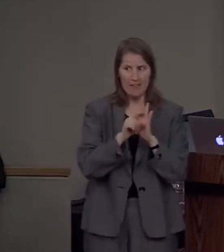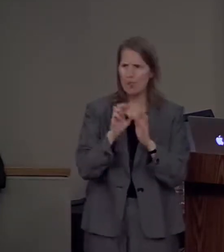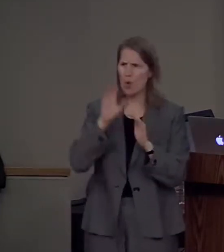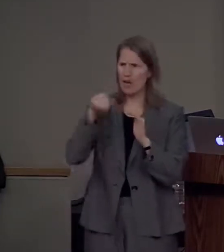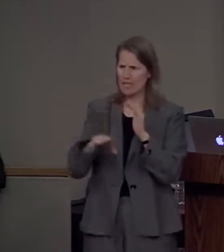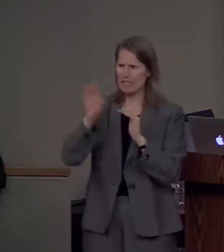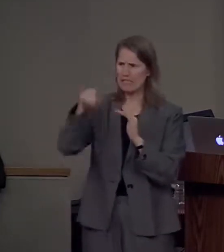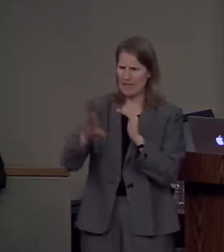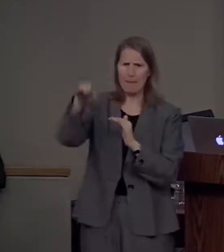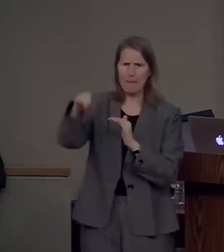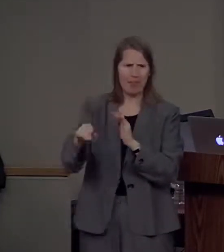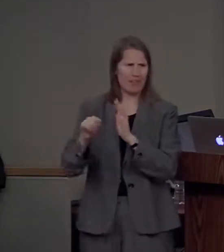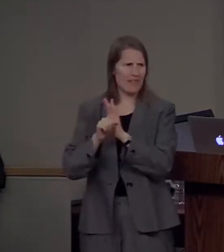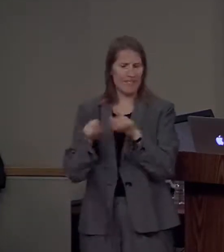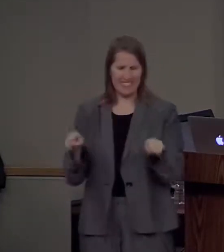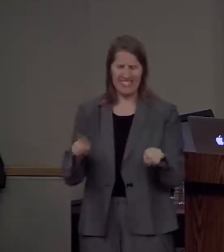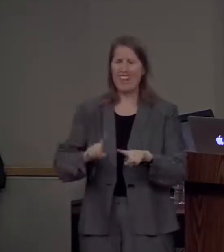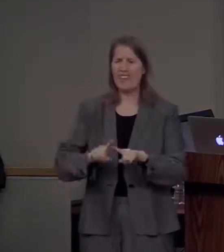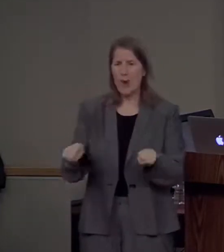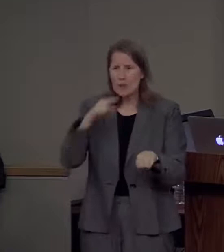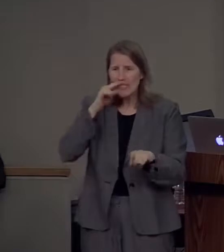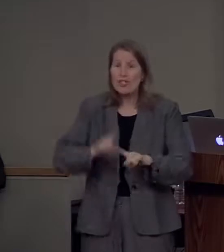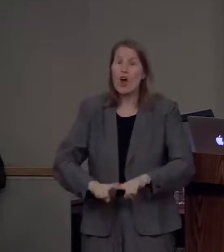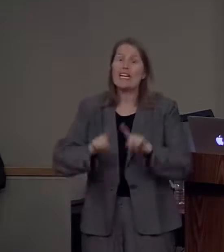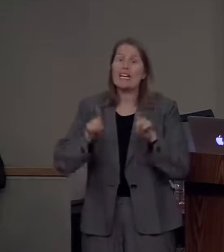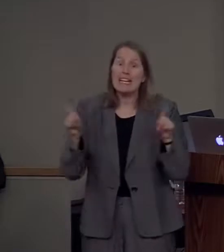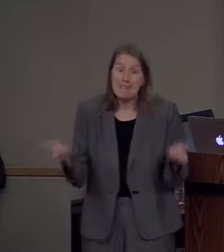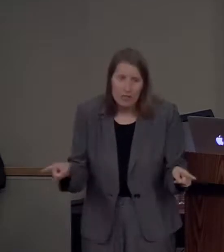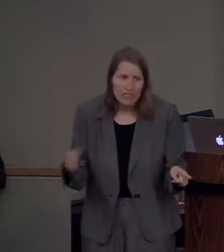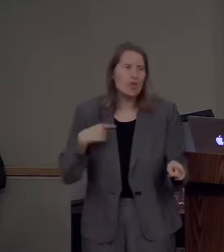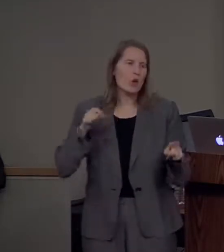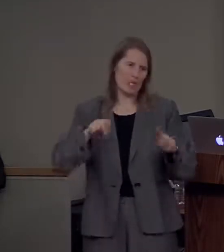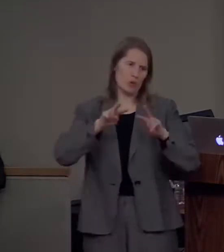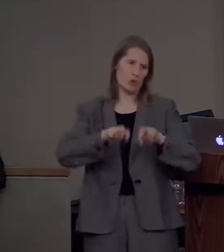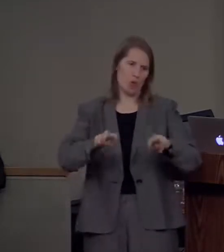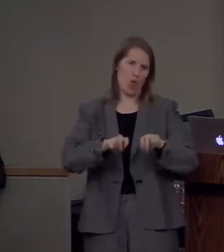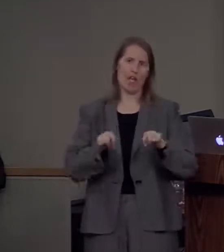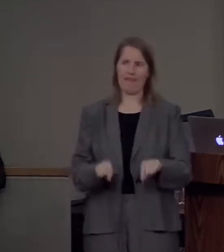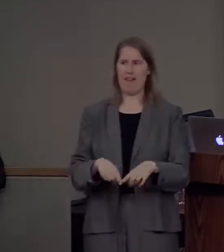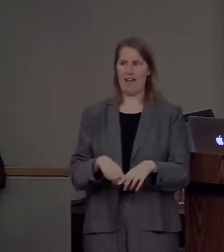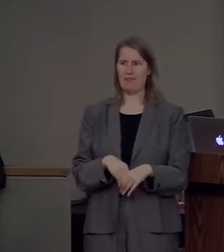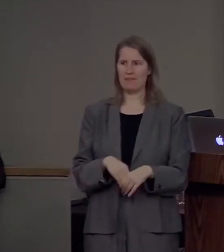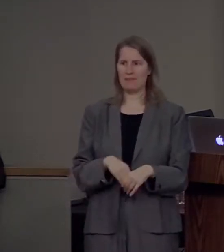they're very, very different from one another. So we need to look at that as well.